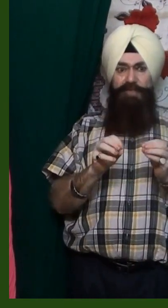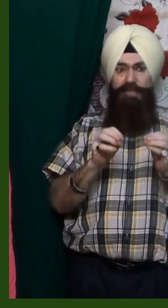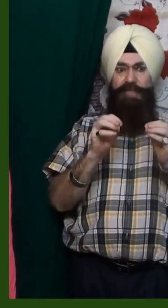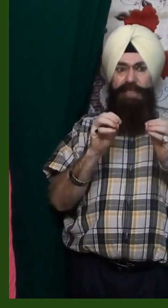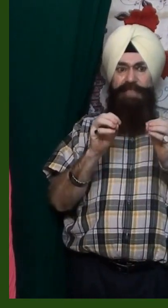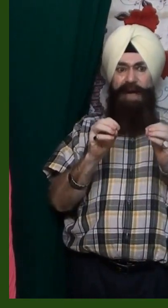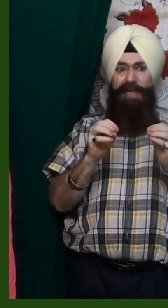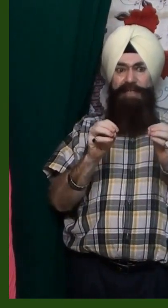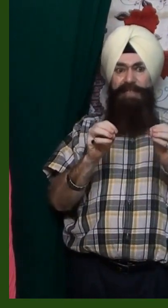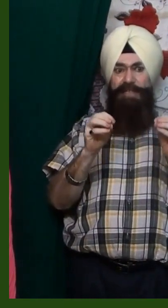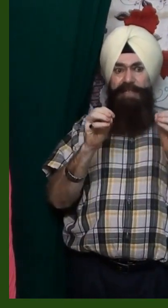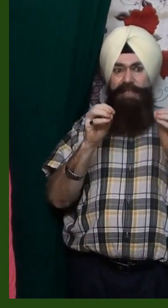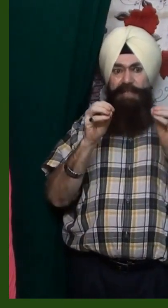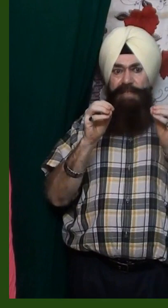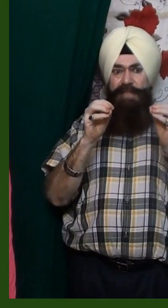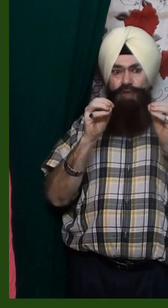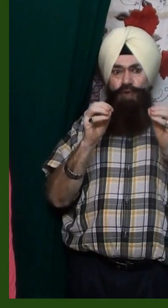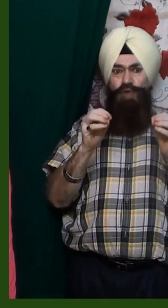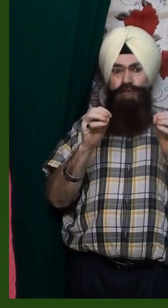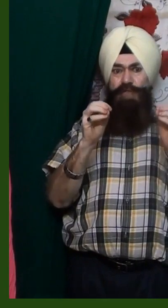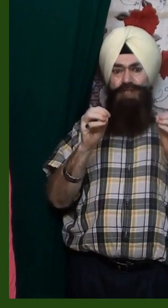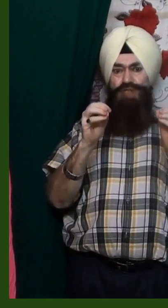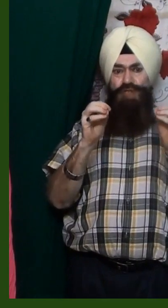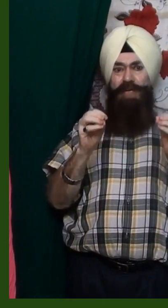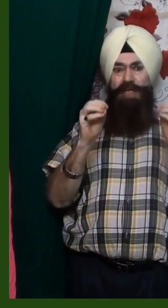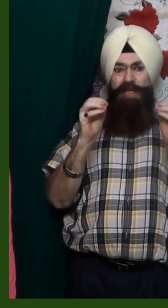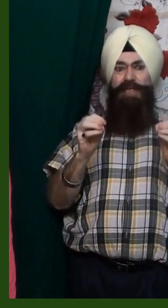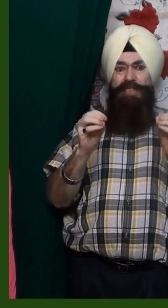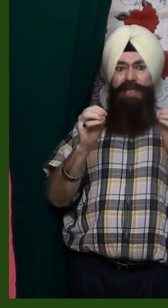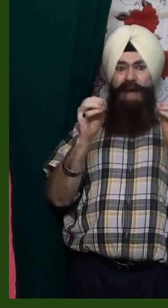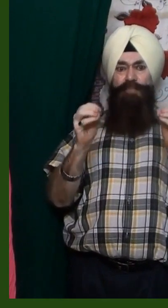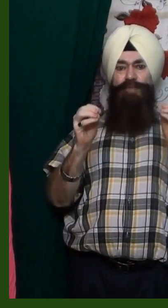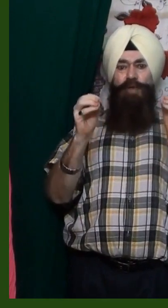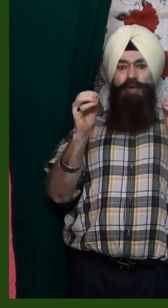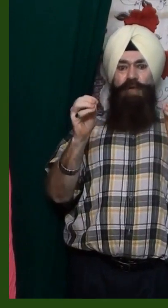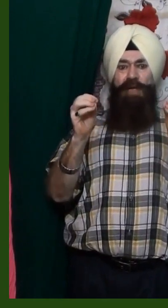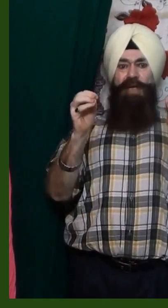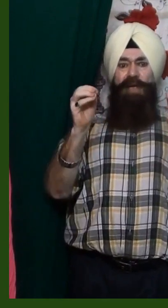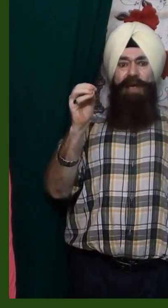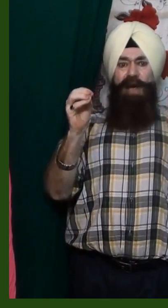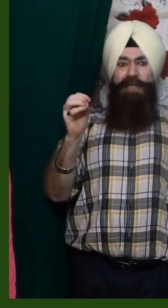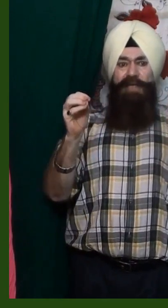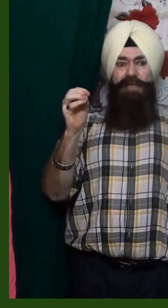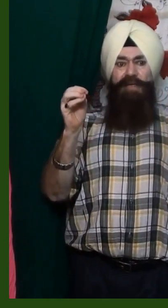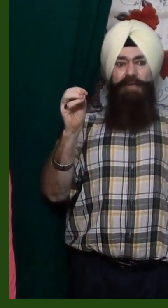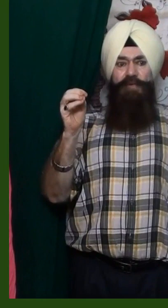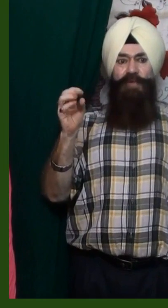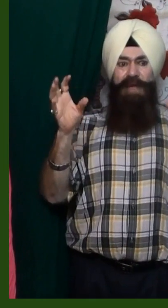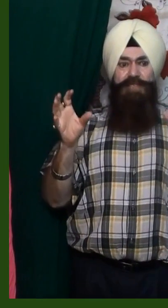The conclusion is that no such thing is absolutely